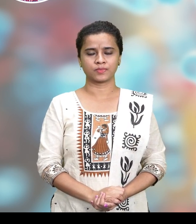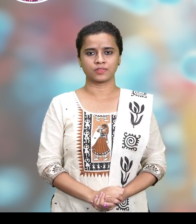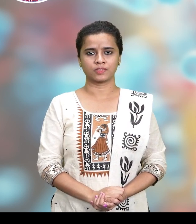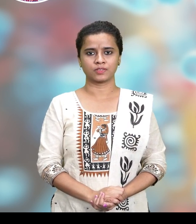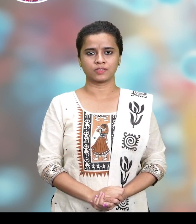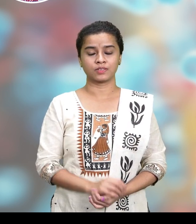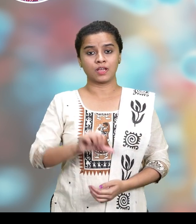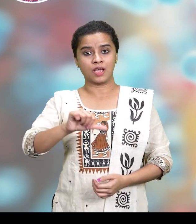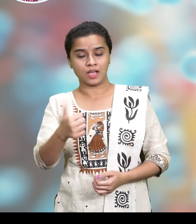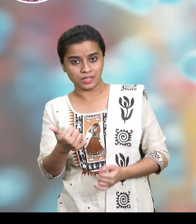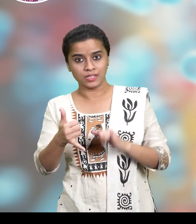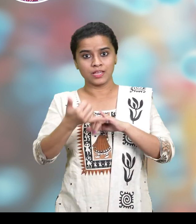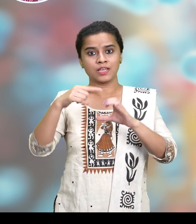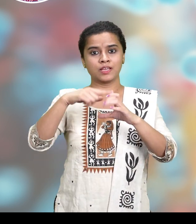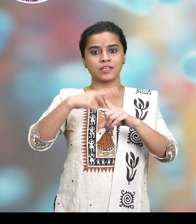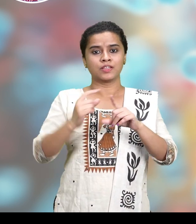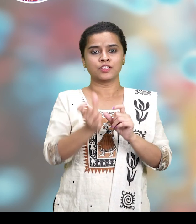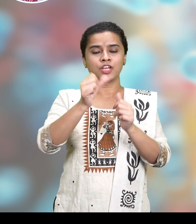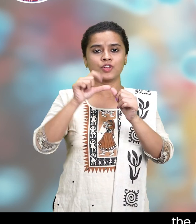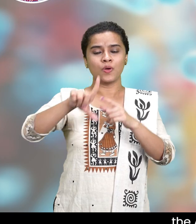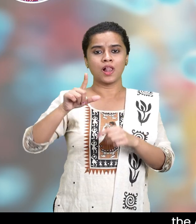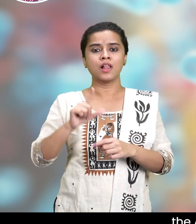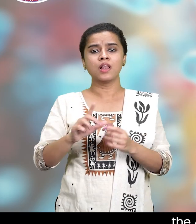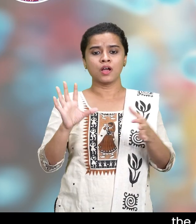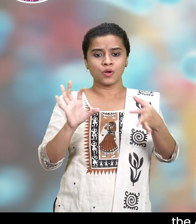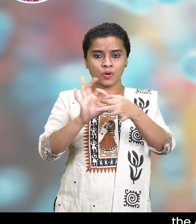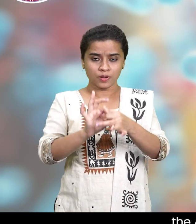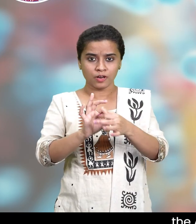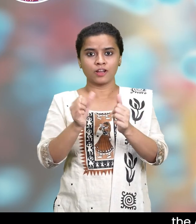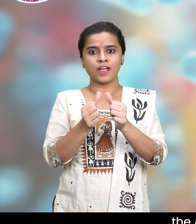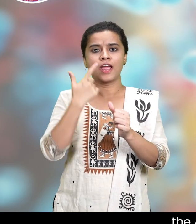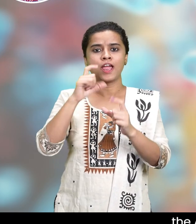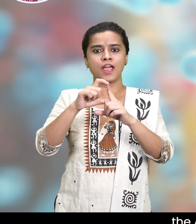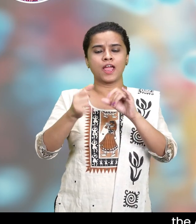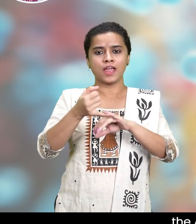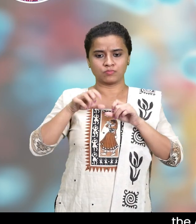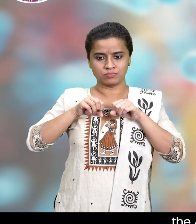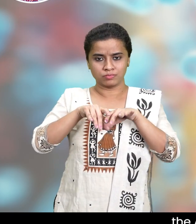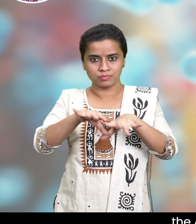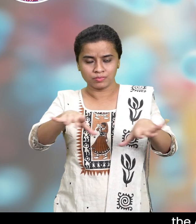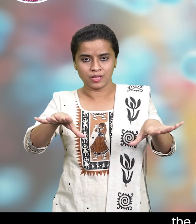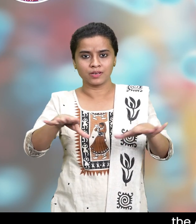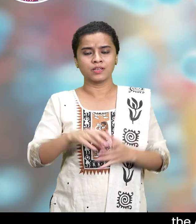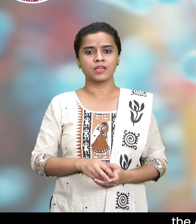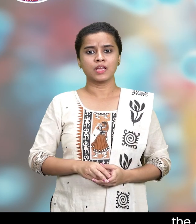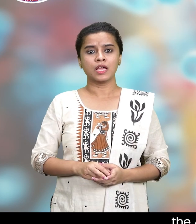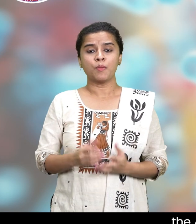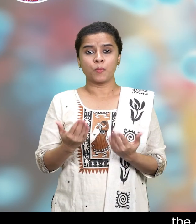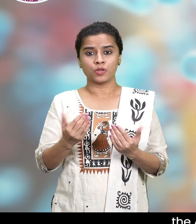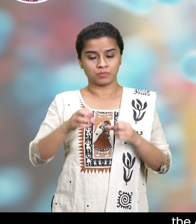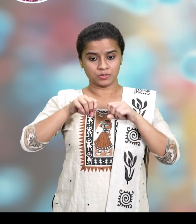Other than sexual contact, the AIDS virus can also spread